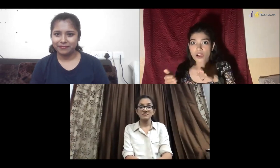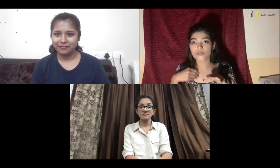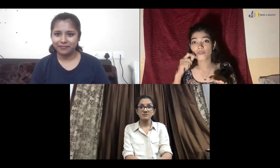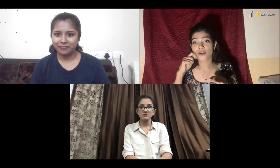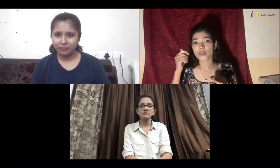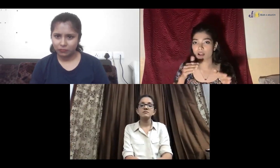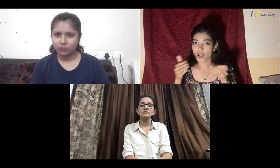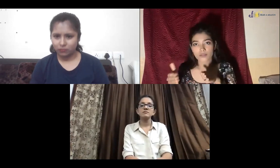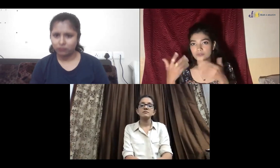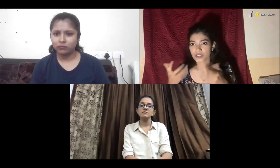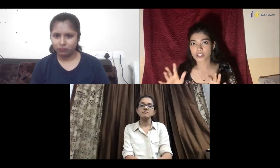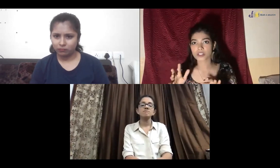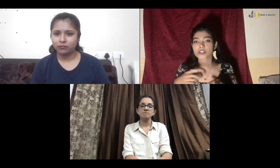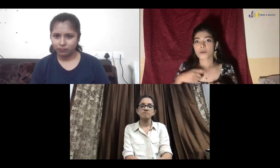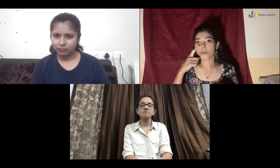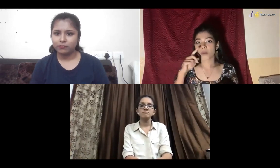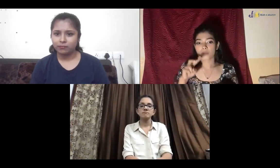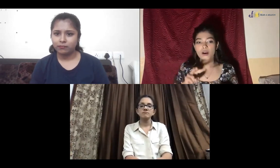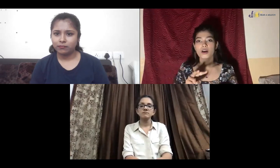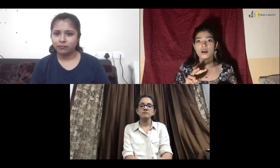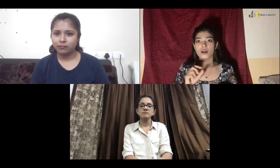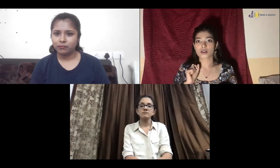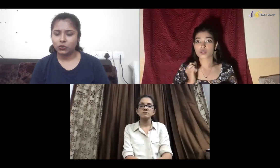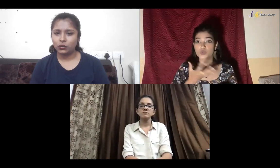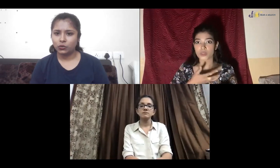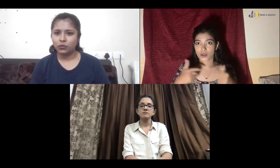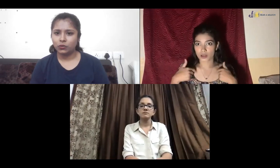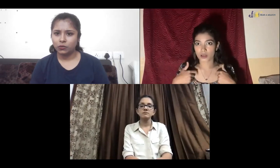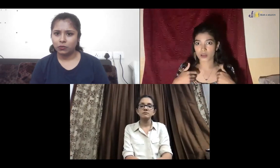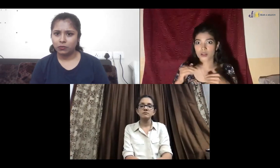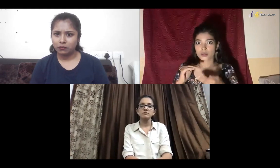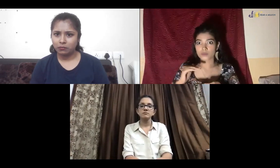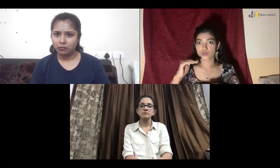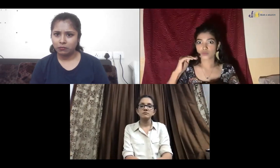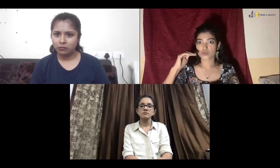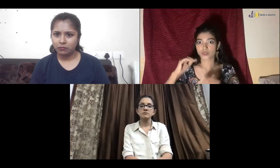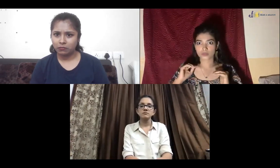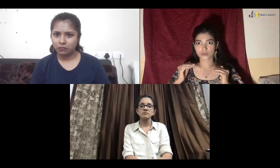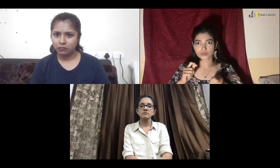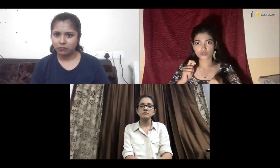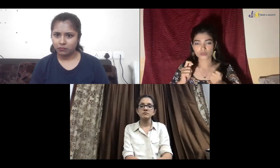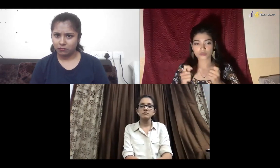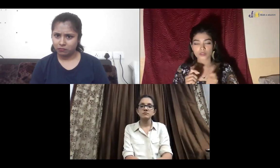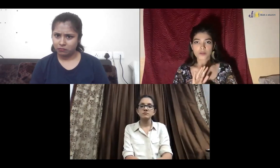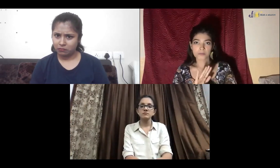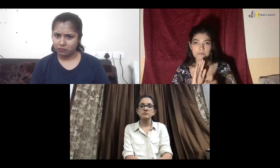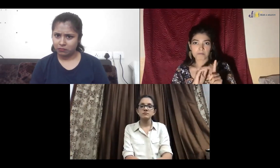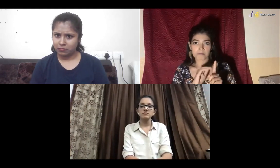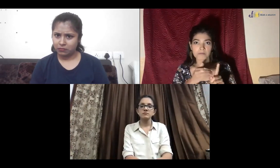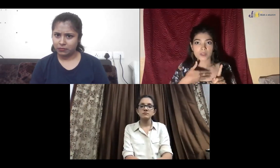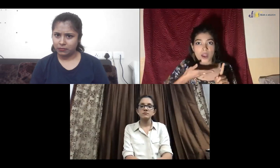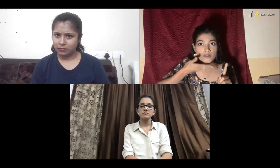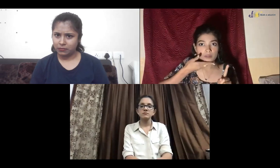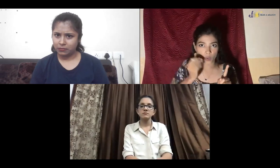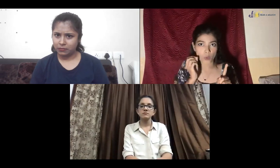out there. So when my father he died, after that, I being Shweta, I